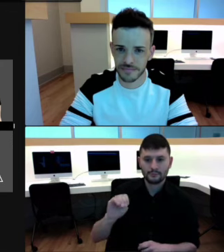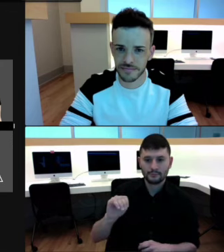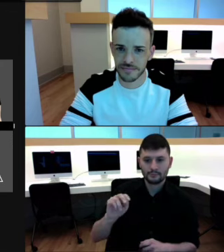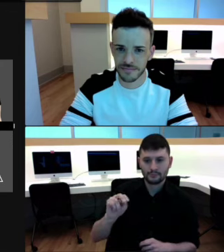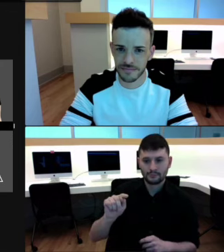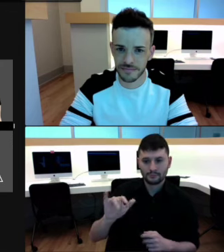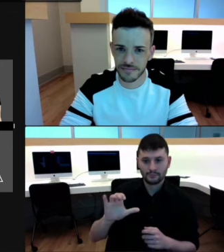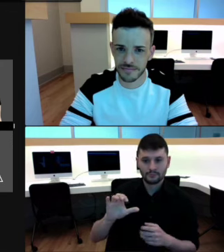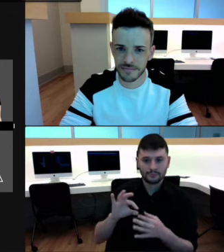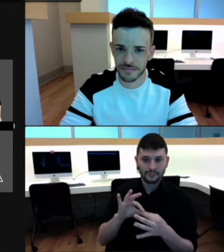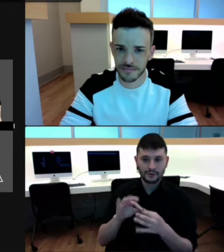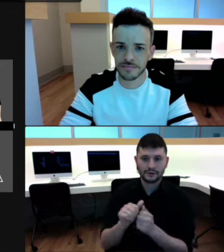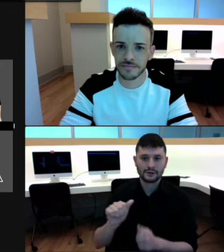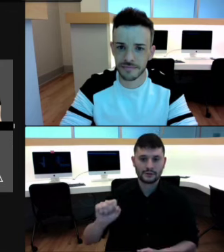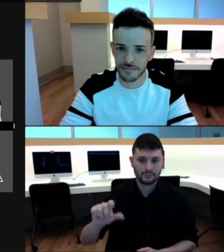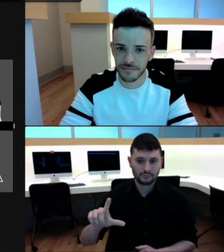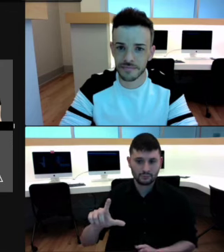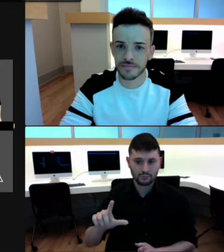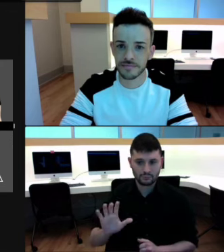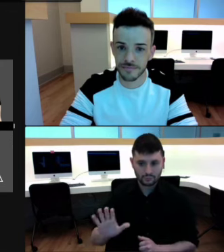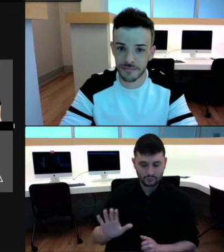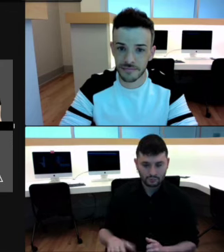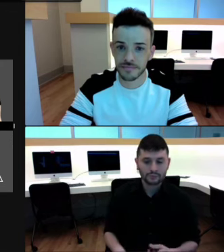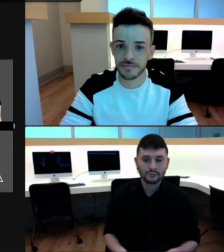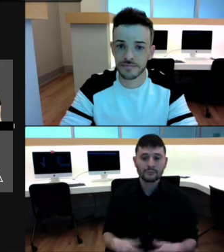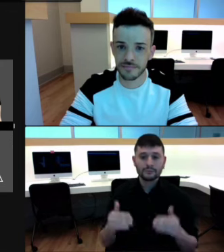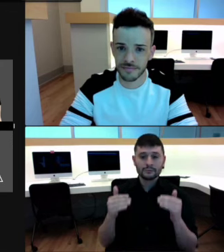that have a clear, overt meaning.